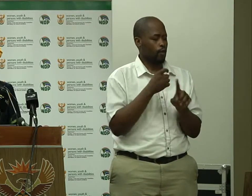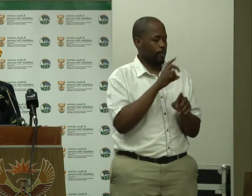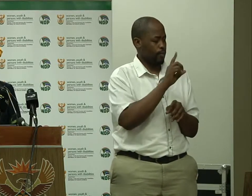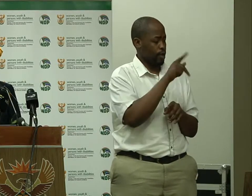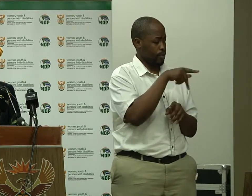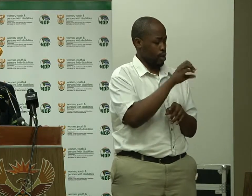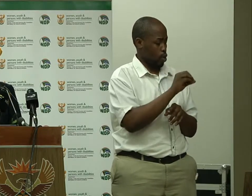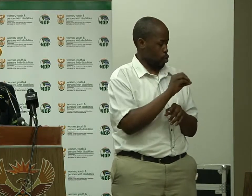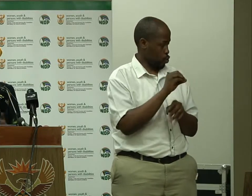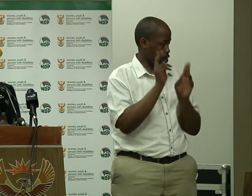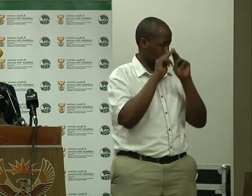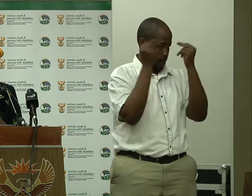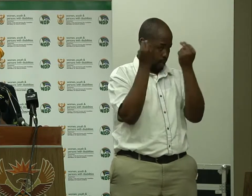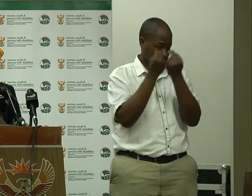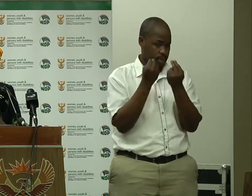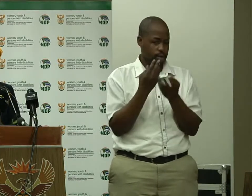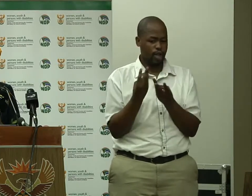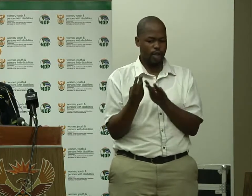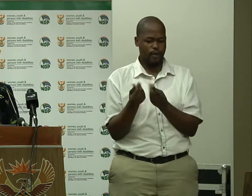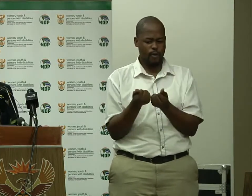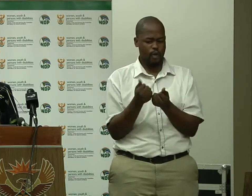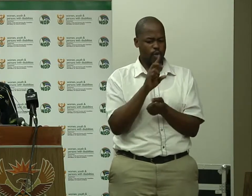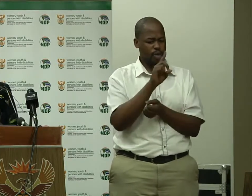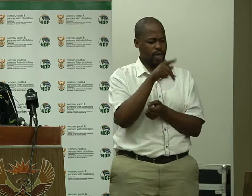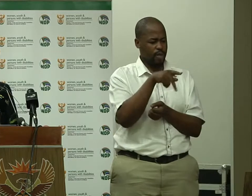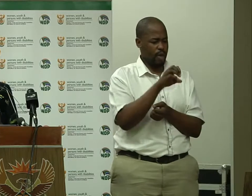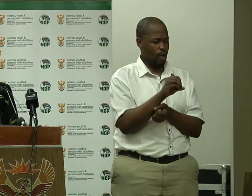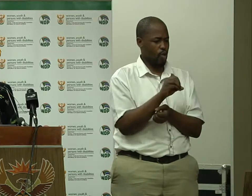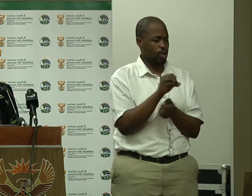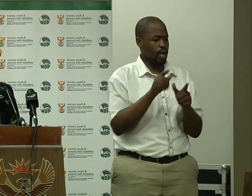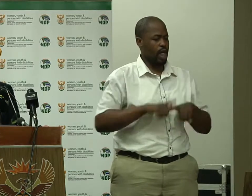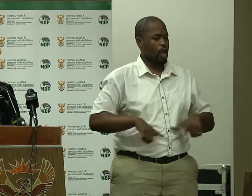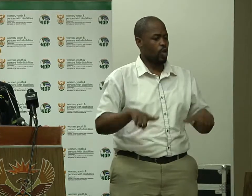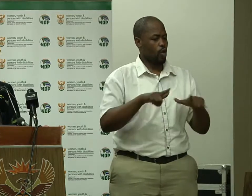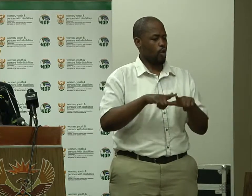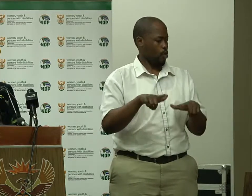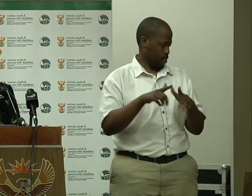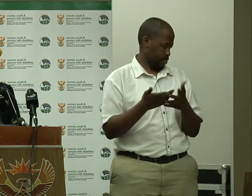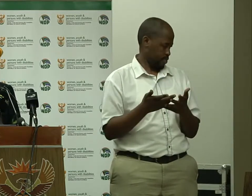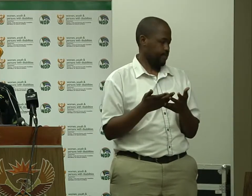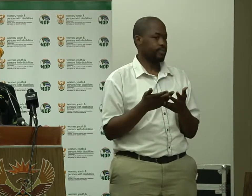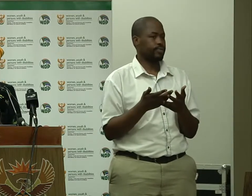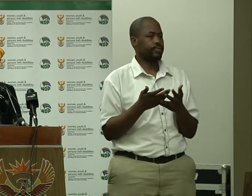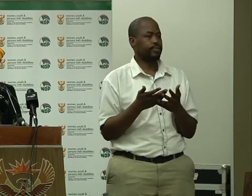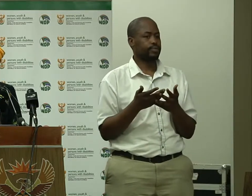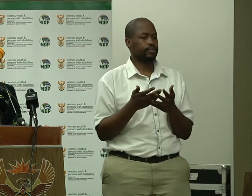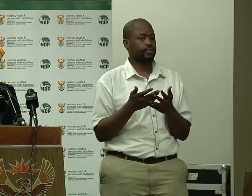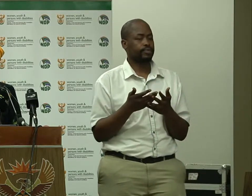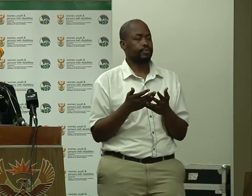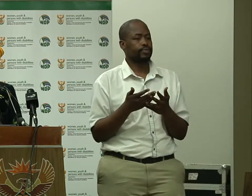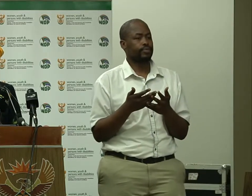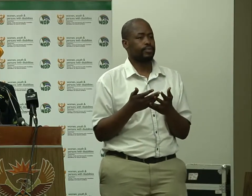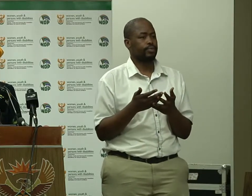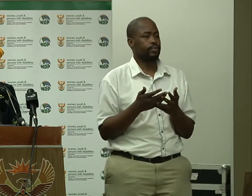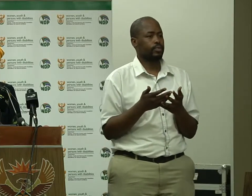DPOs nationally, a few DPOs at local level, geographical